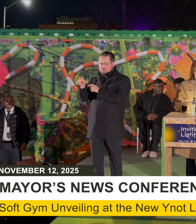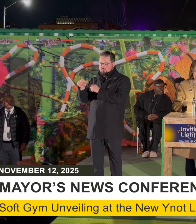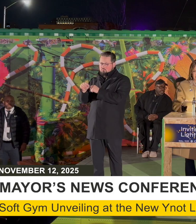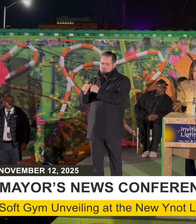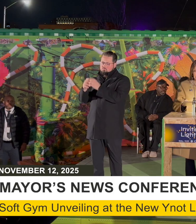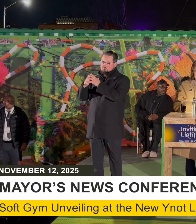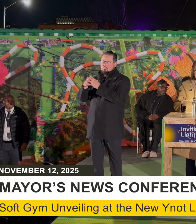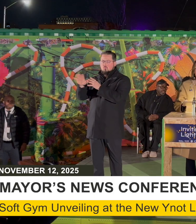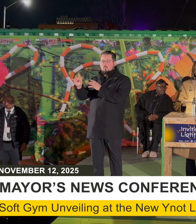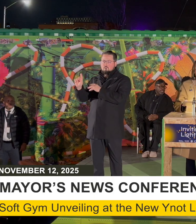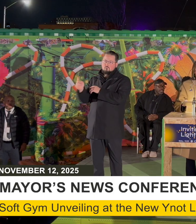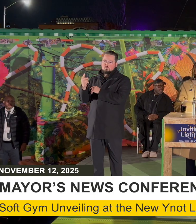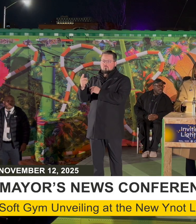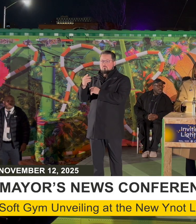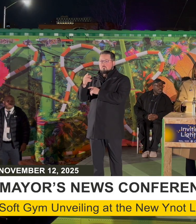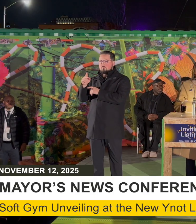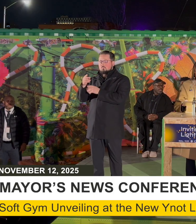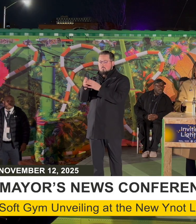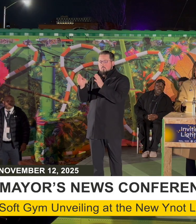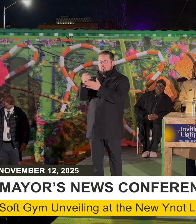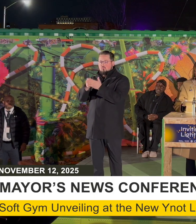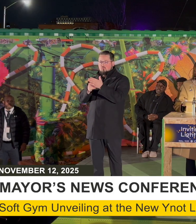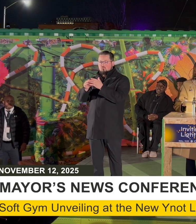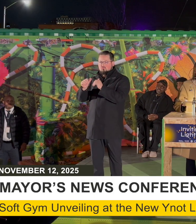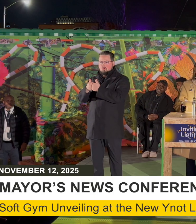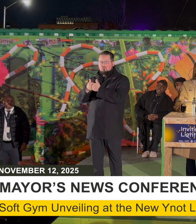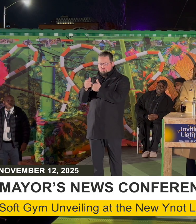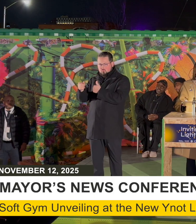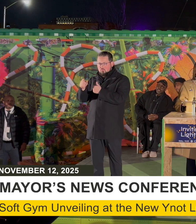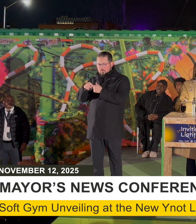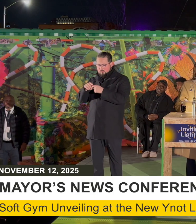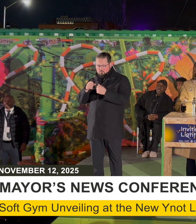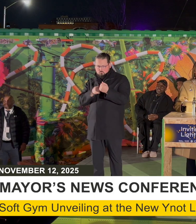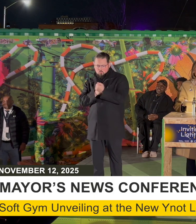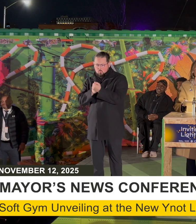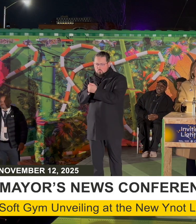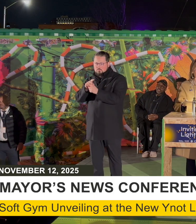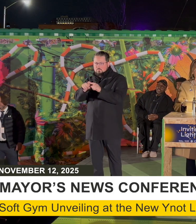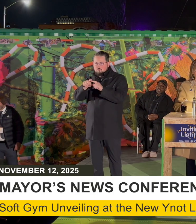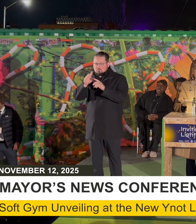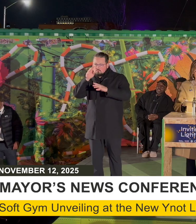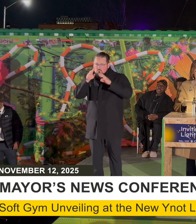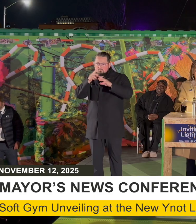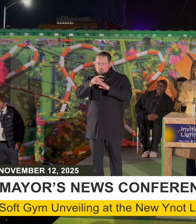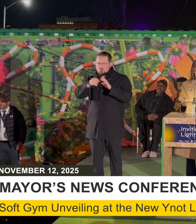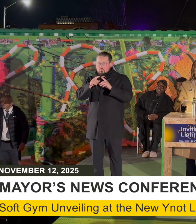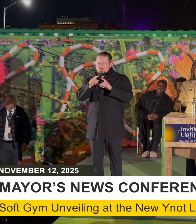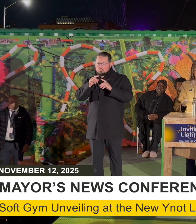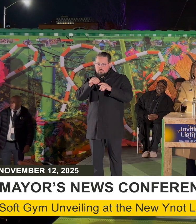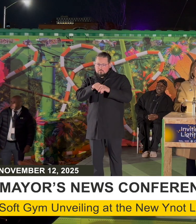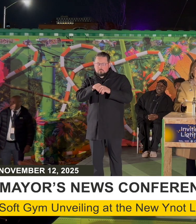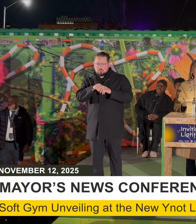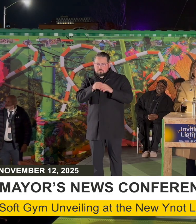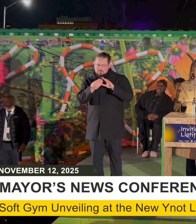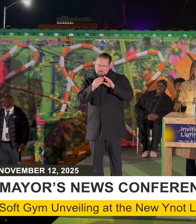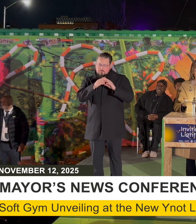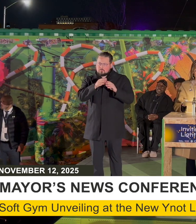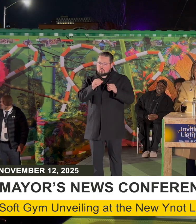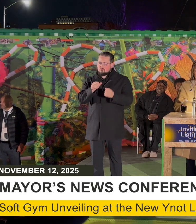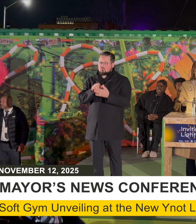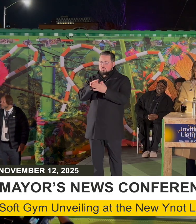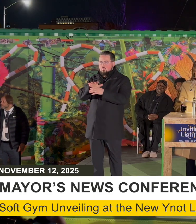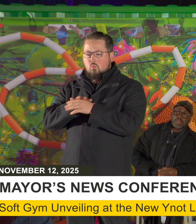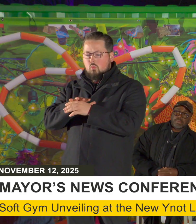art challenge to support innovative projects that engage communities, enrich cities, and address